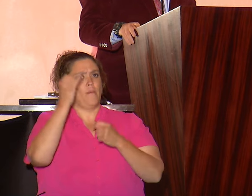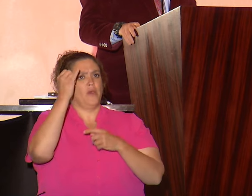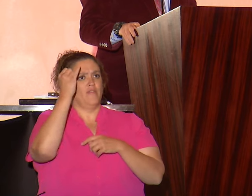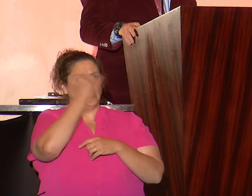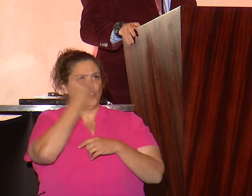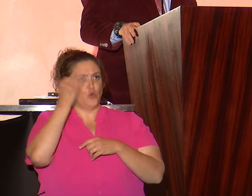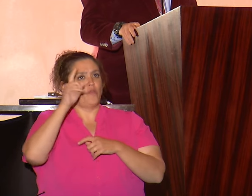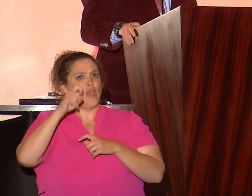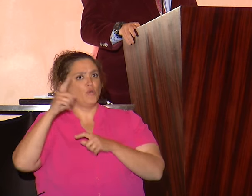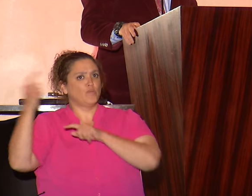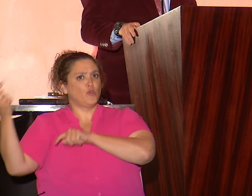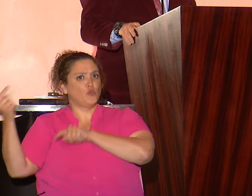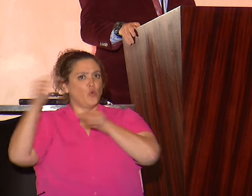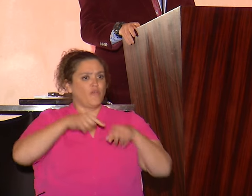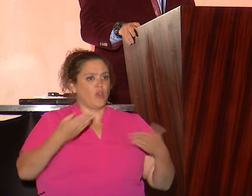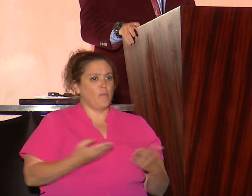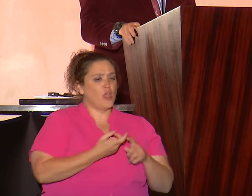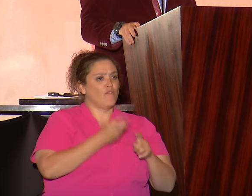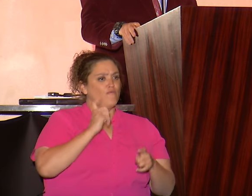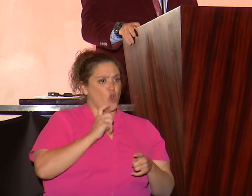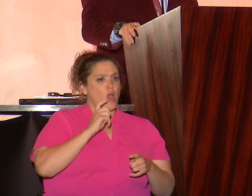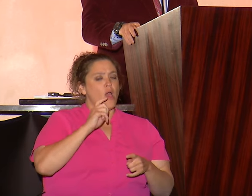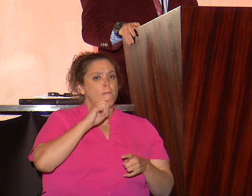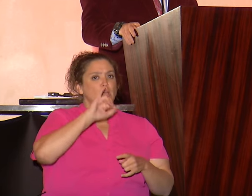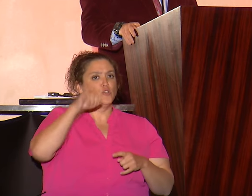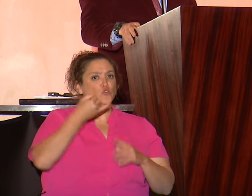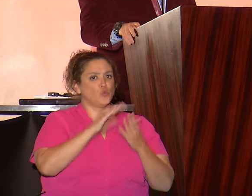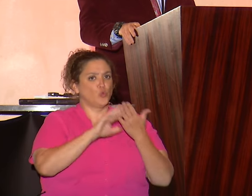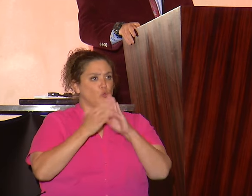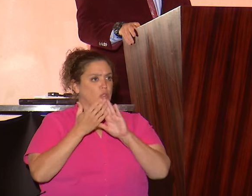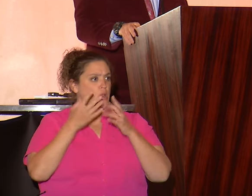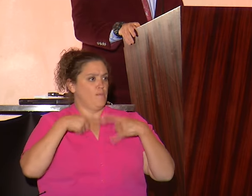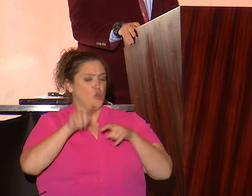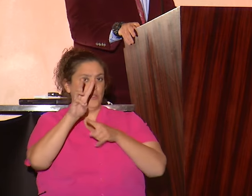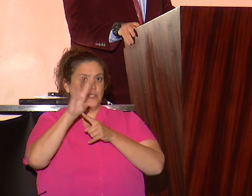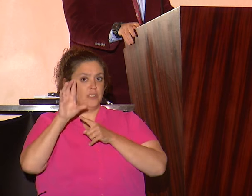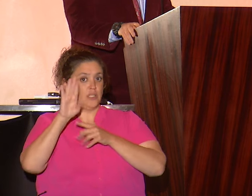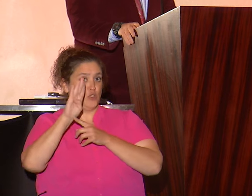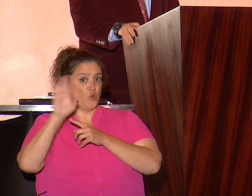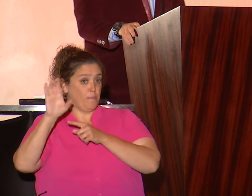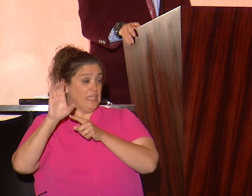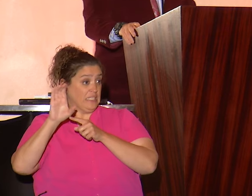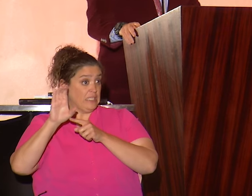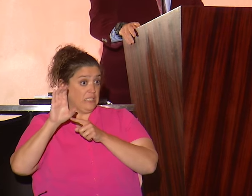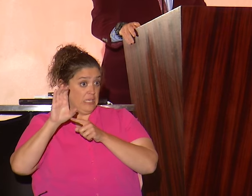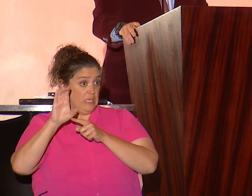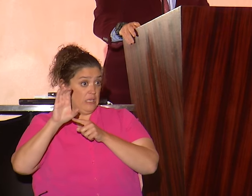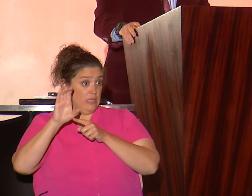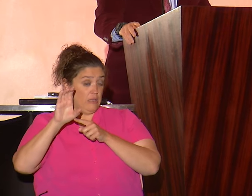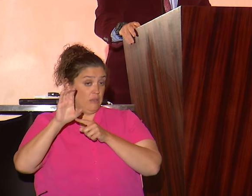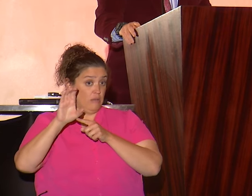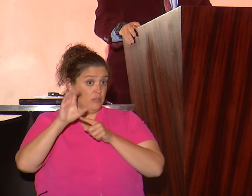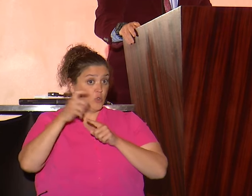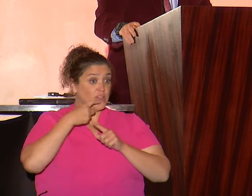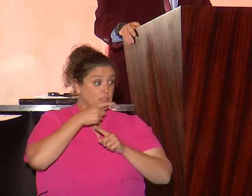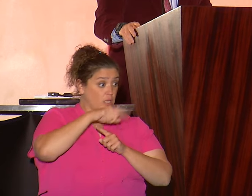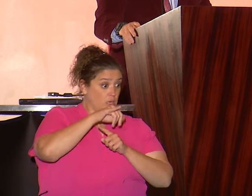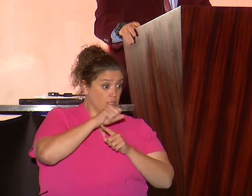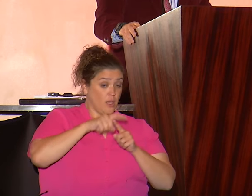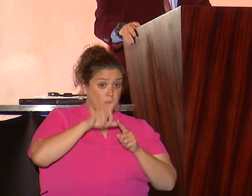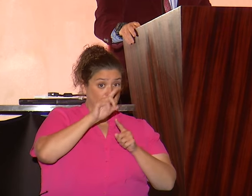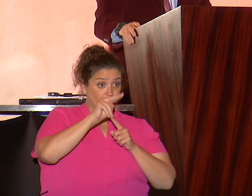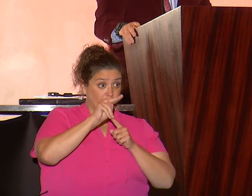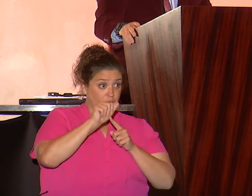Americas from Jerusalem in 600 BC. There's no way out of this. The